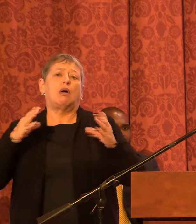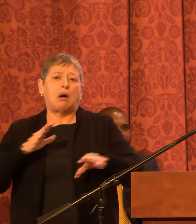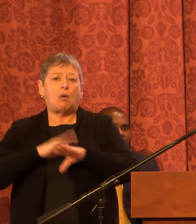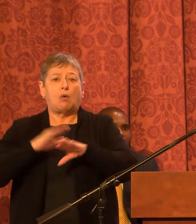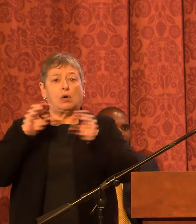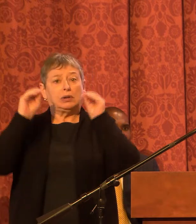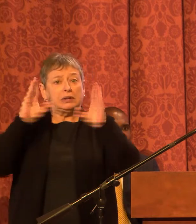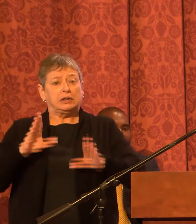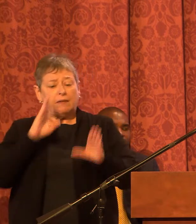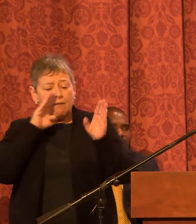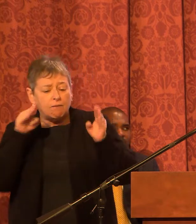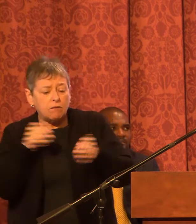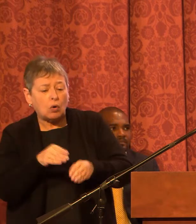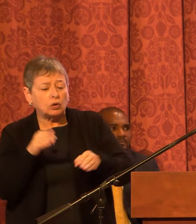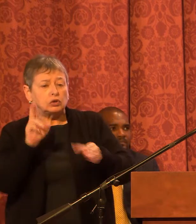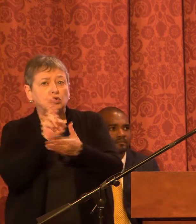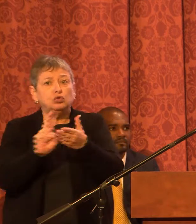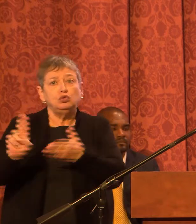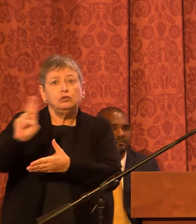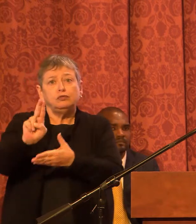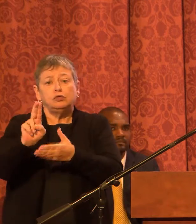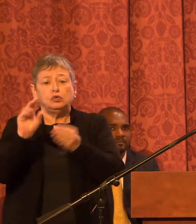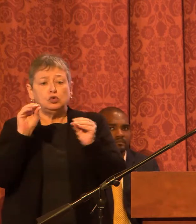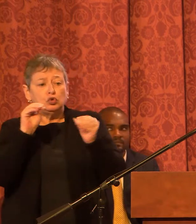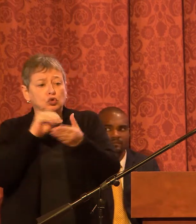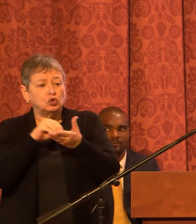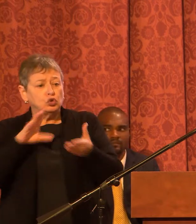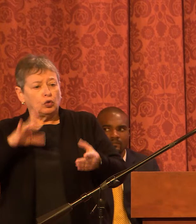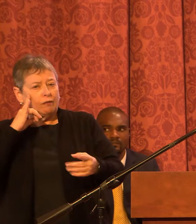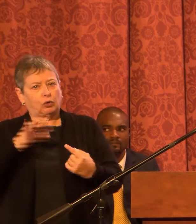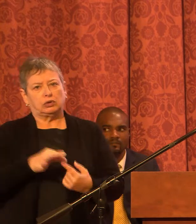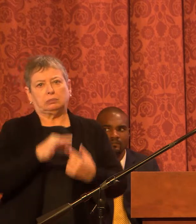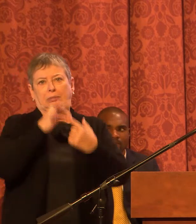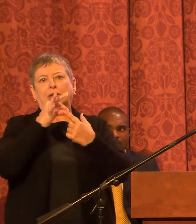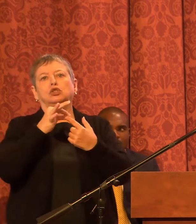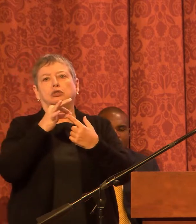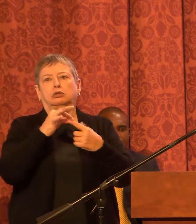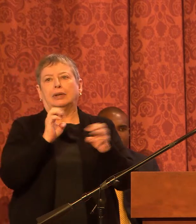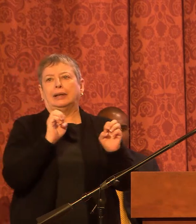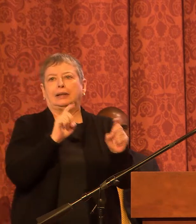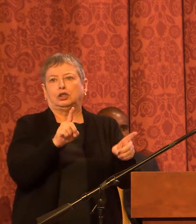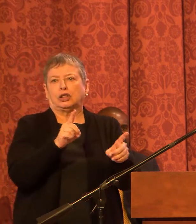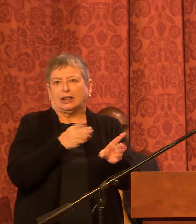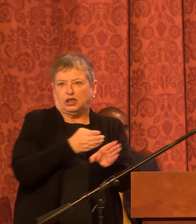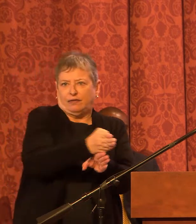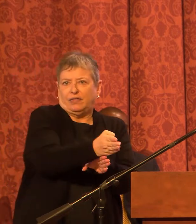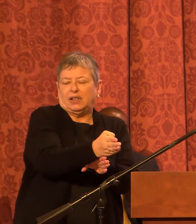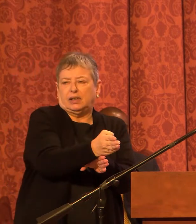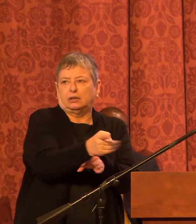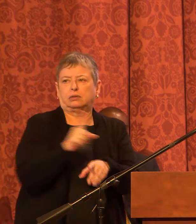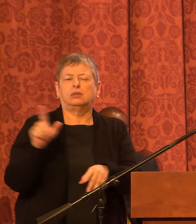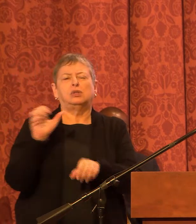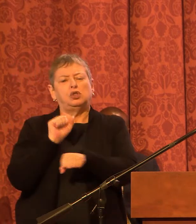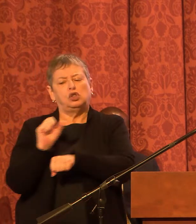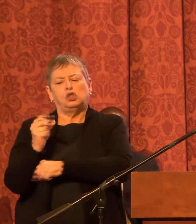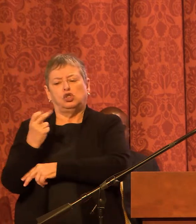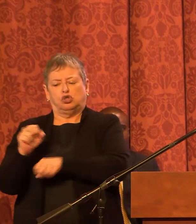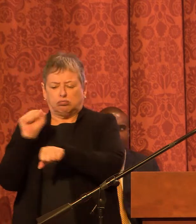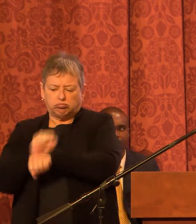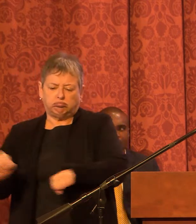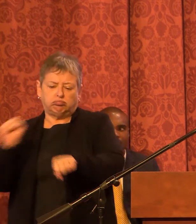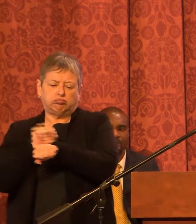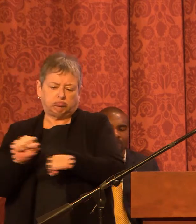on educating university students in the field of special education. She works diligently to